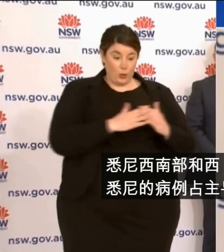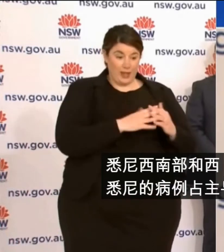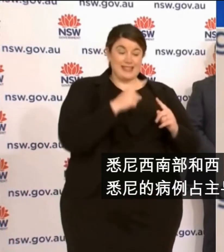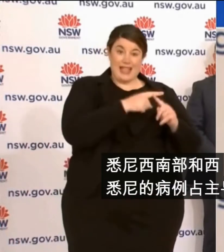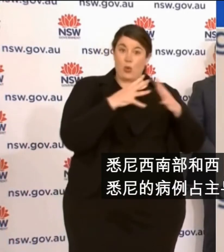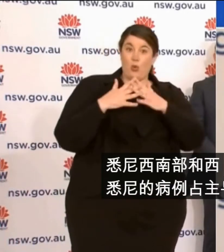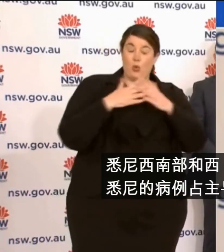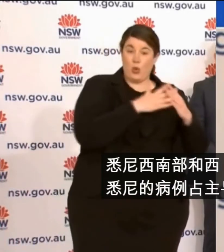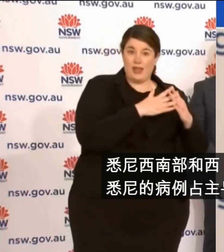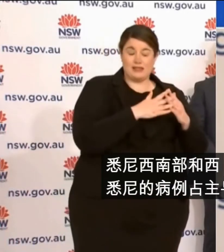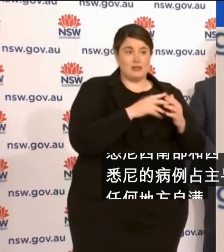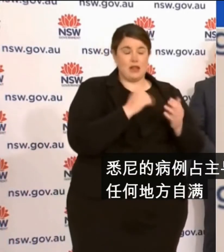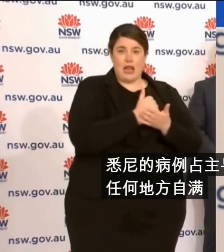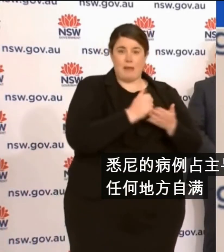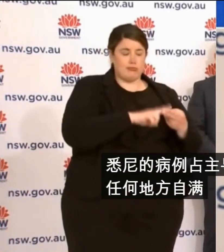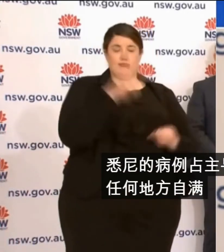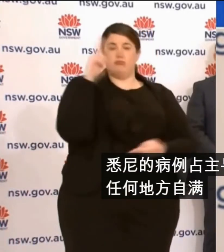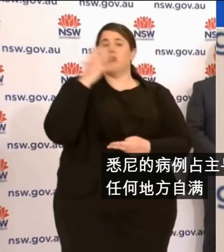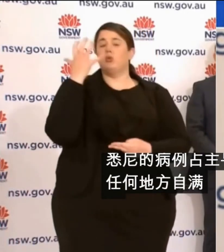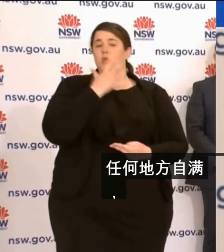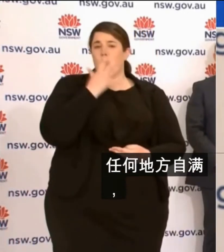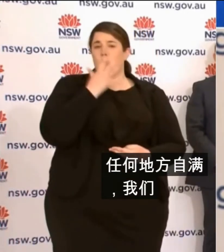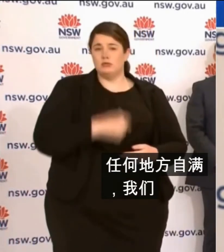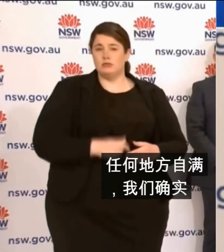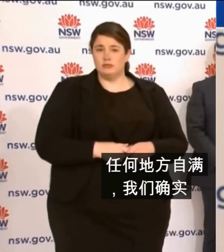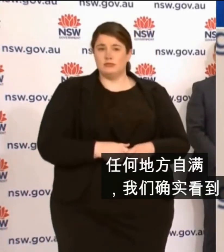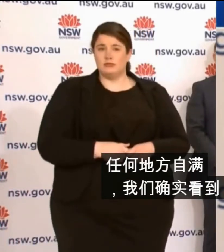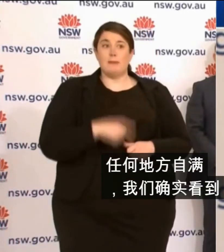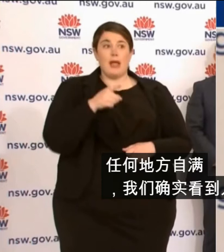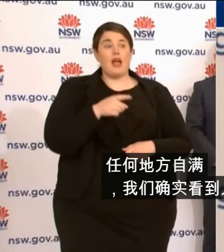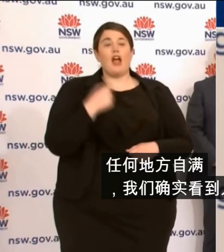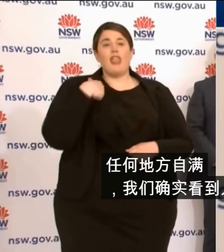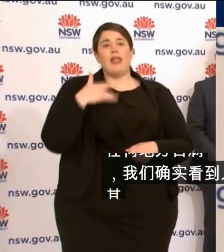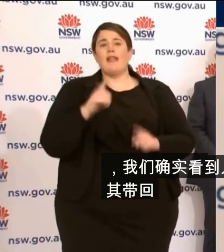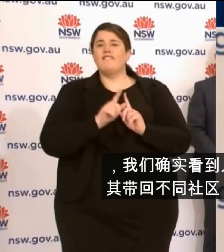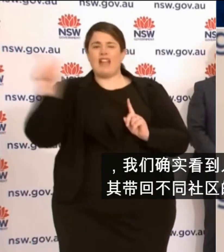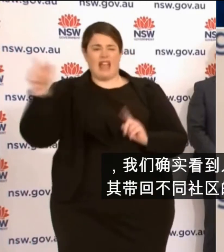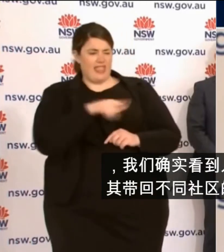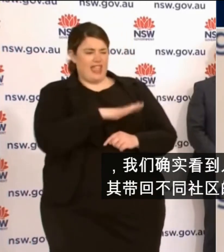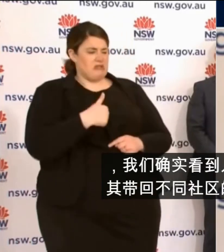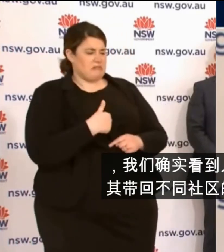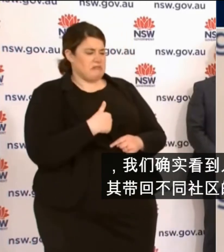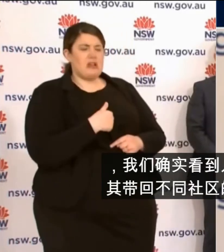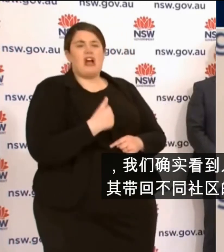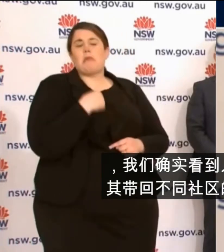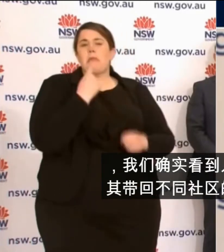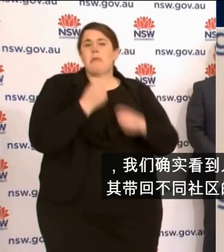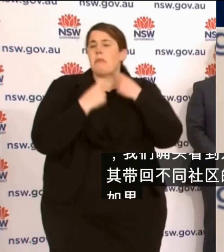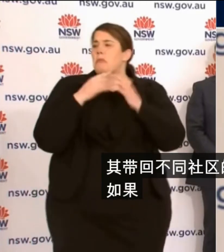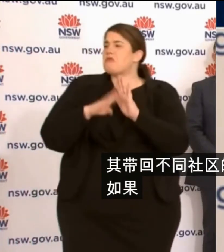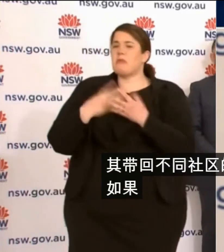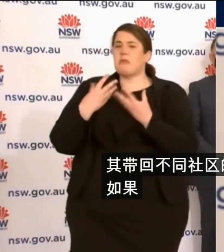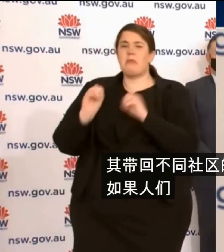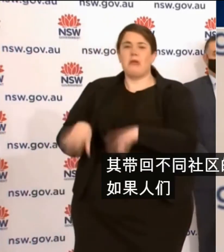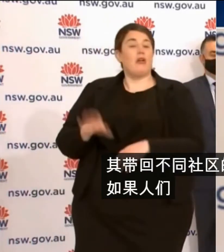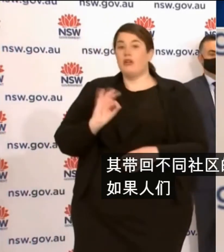Sydney, but you cannot be complacent anywhere. And we do see the fact that people bring it back to different communities.